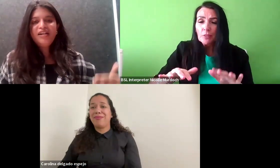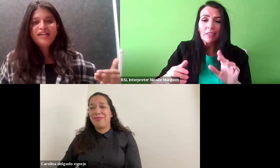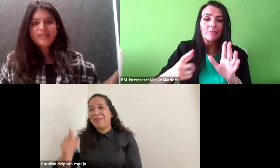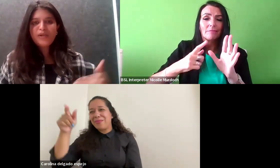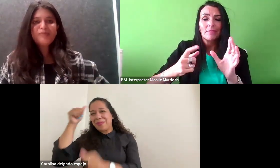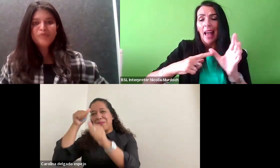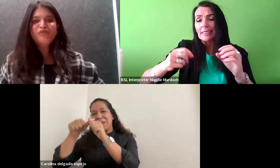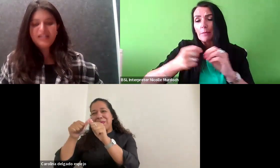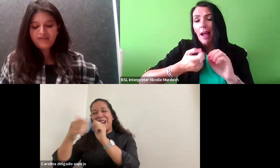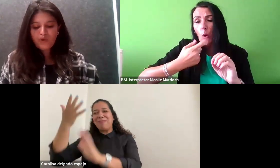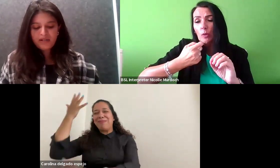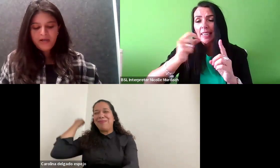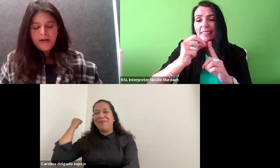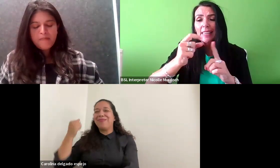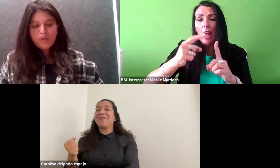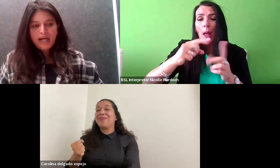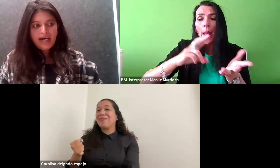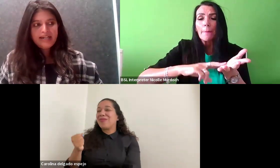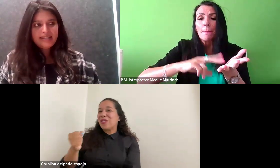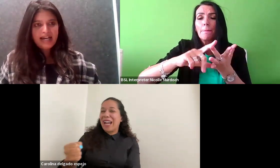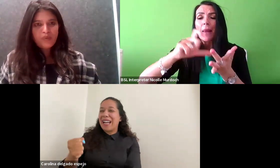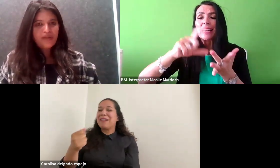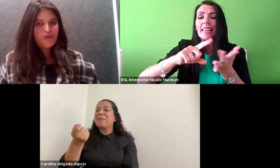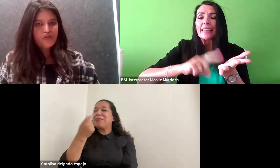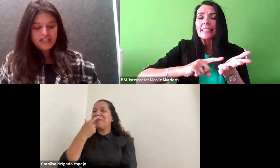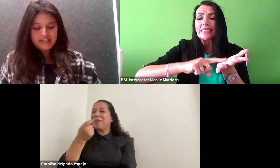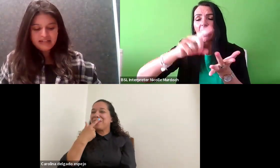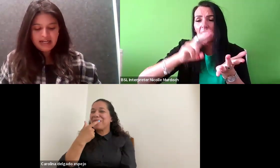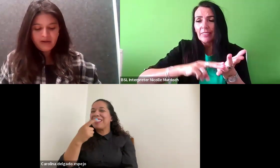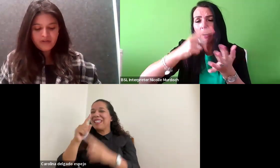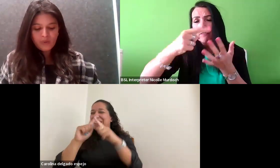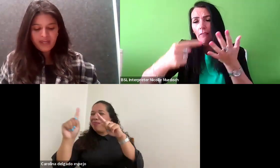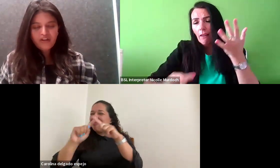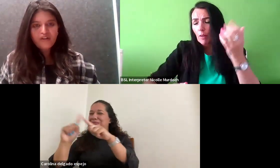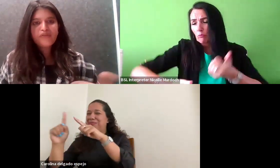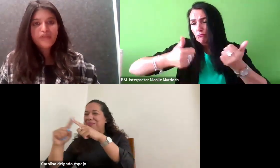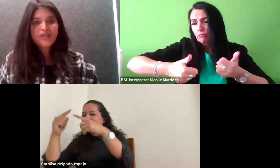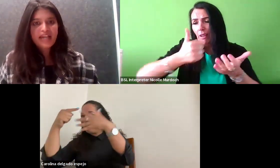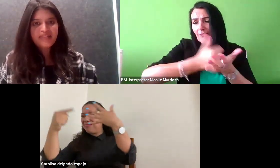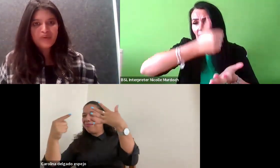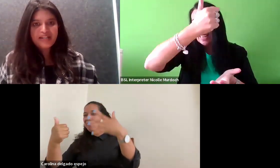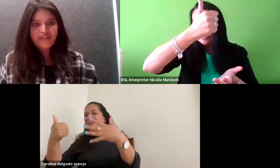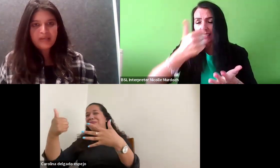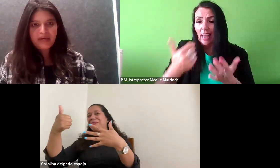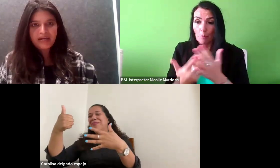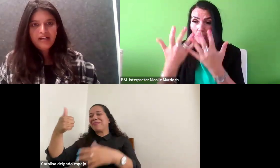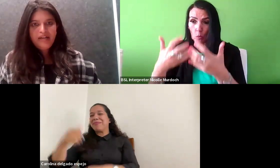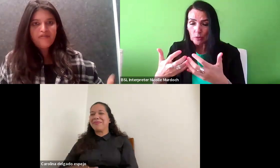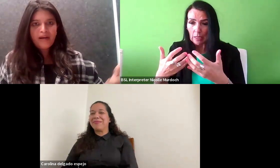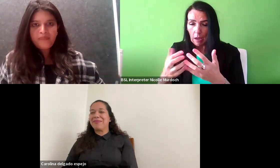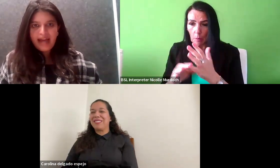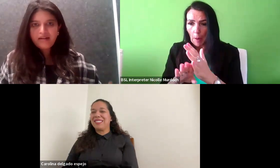etc. It's what's moved us forward. But we are at a time where the jury is still out on whether or not the new tech that we're